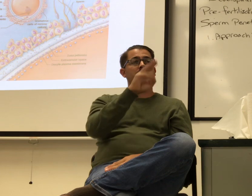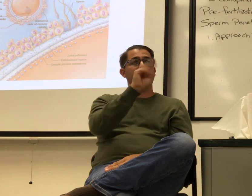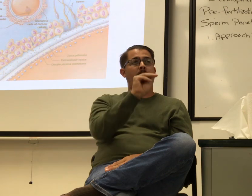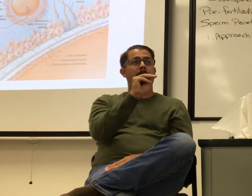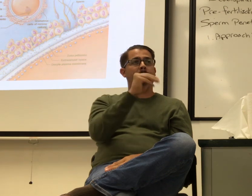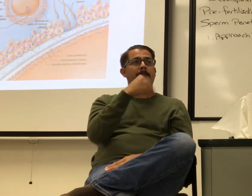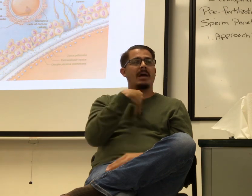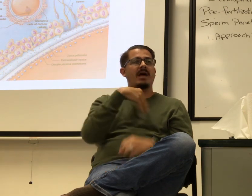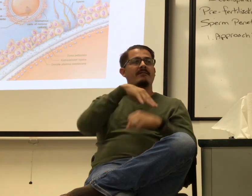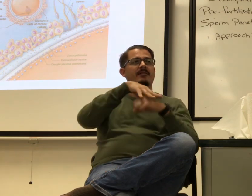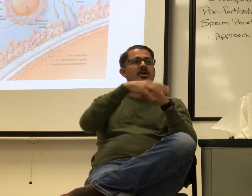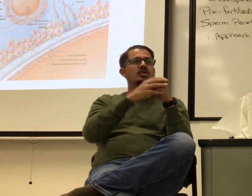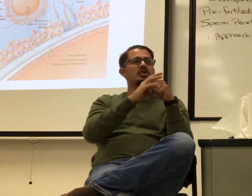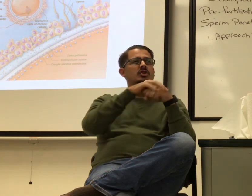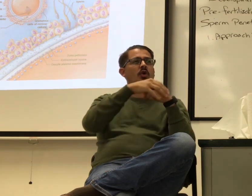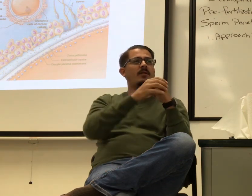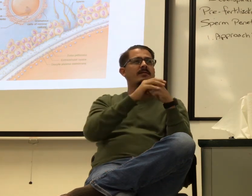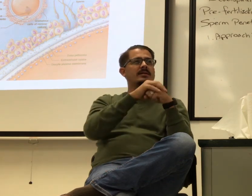have surface enzymes